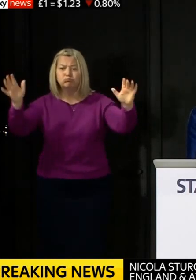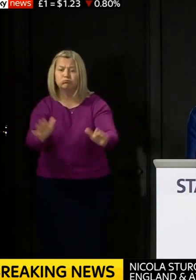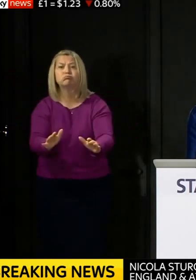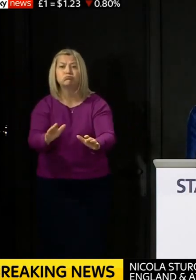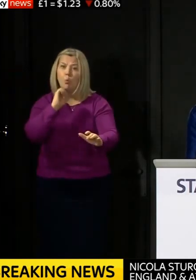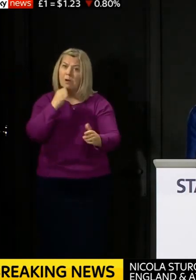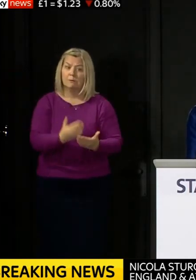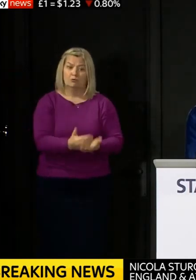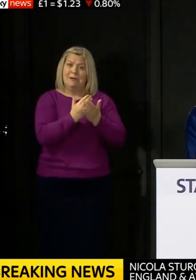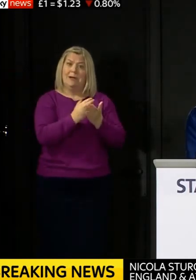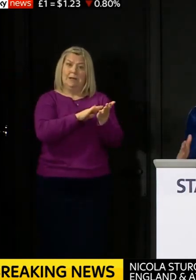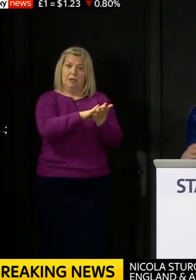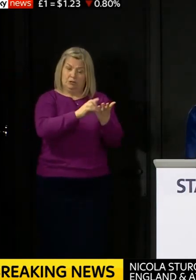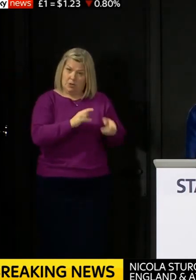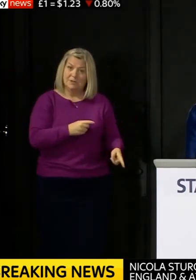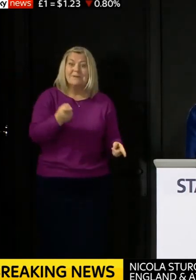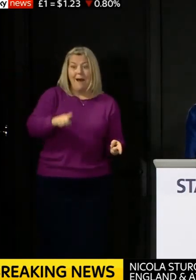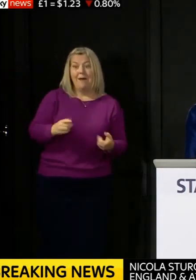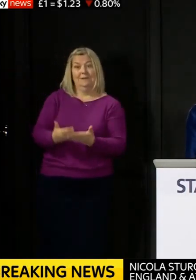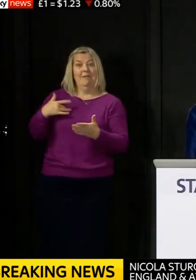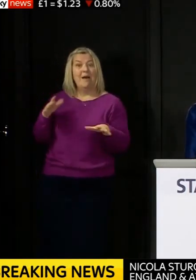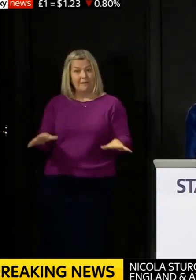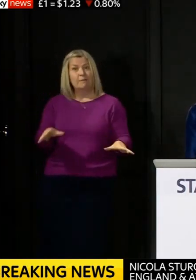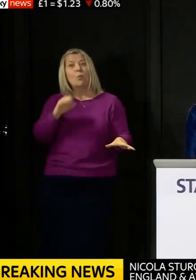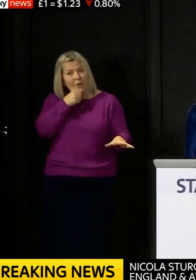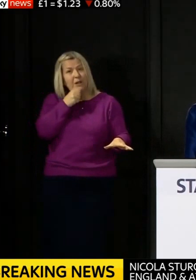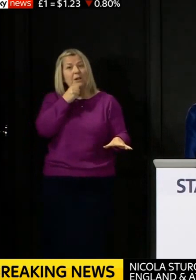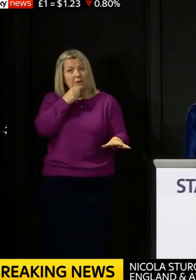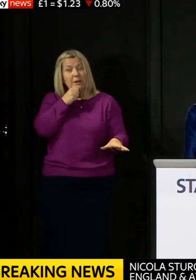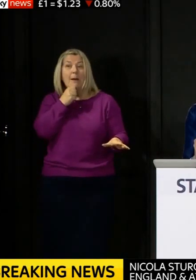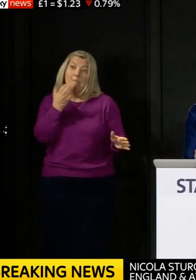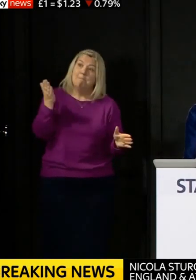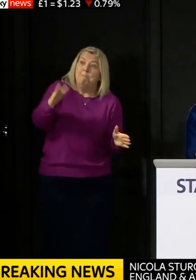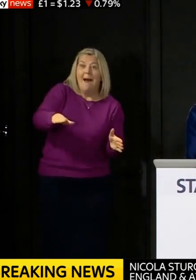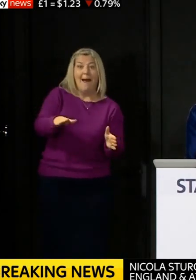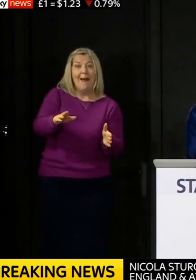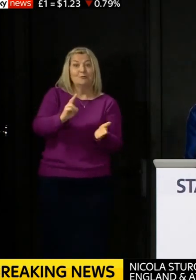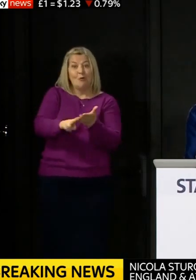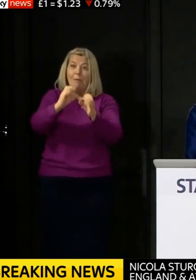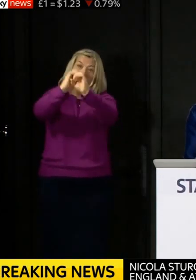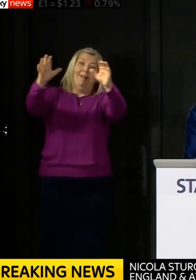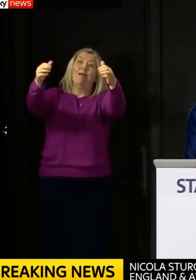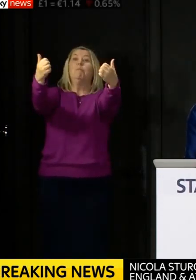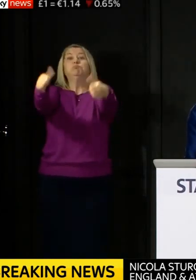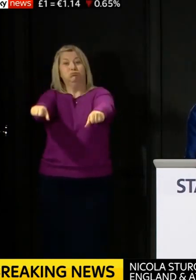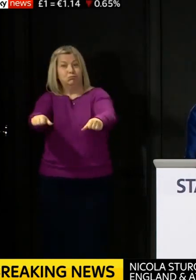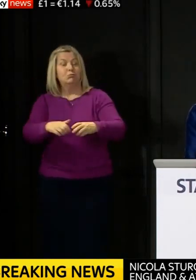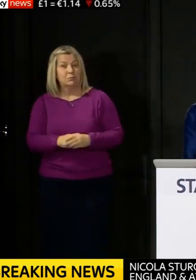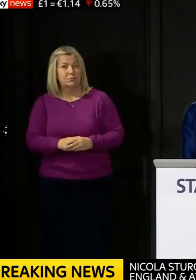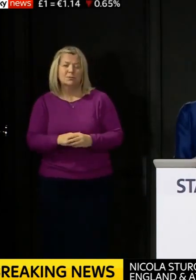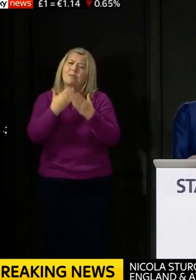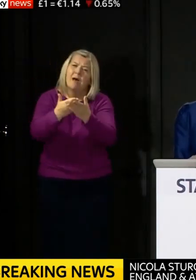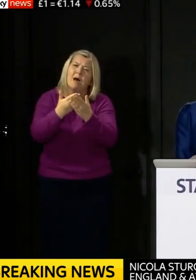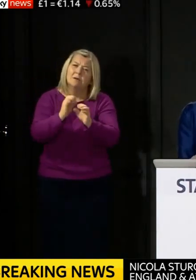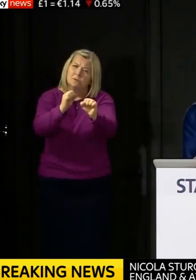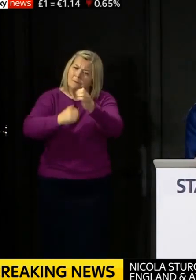and we will save lives, and we will all move more quickly to the day that these restrictions start to be eased. So thank you